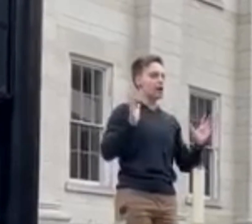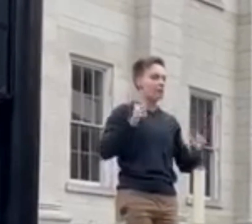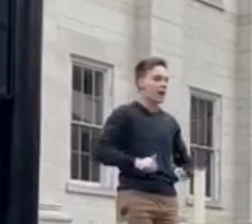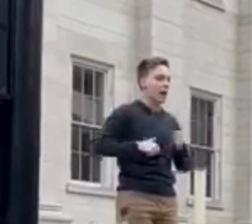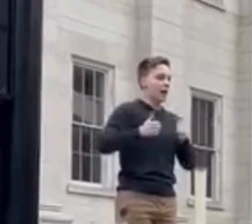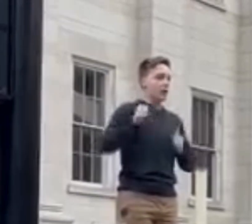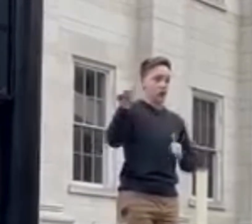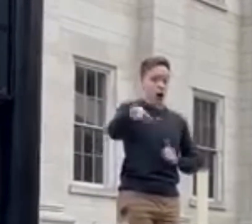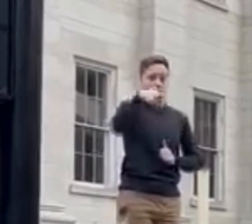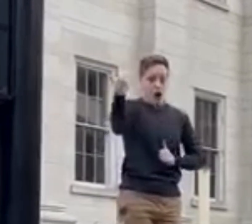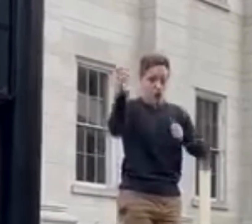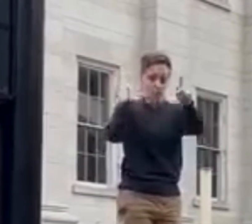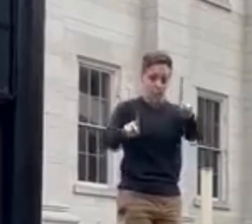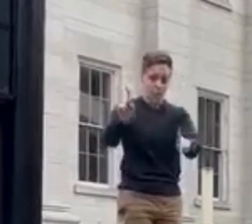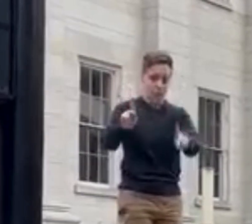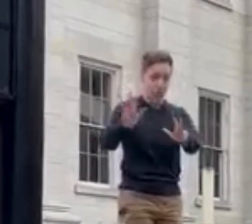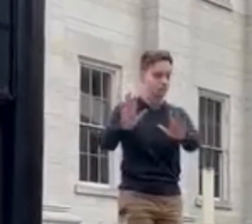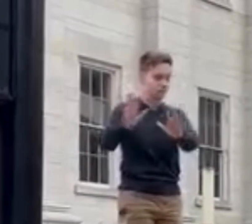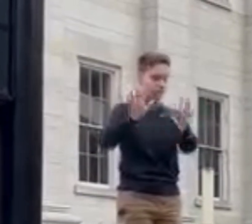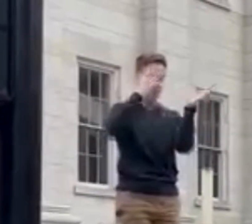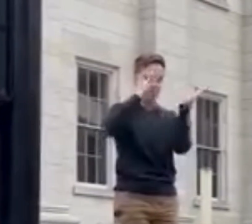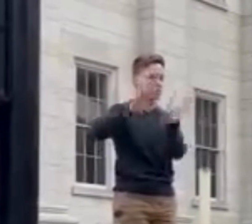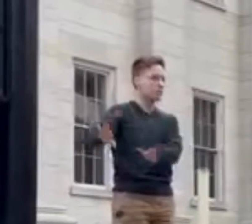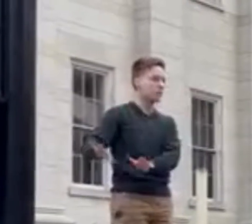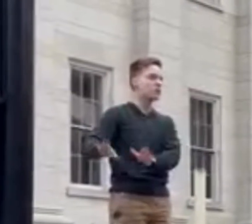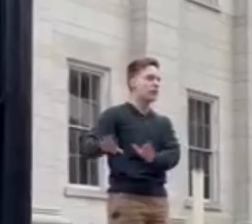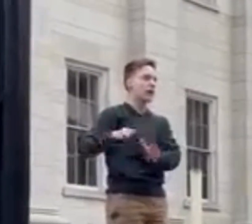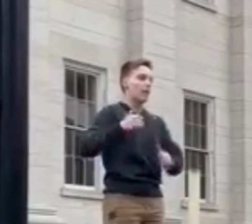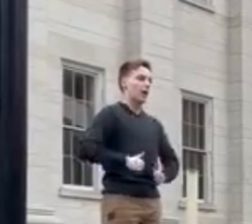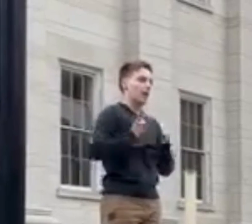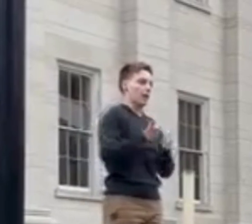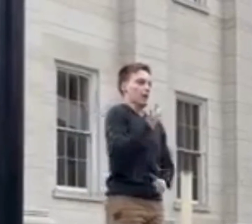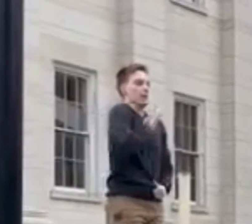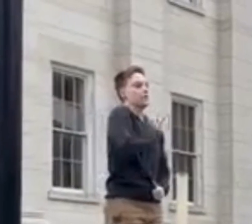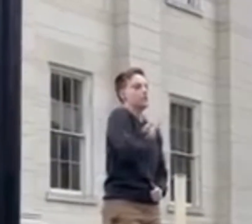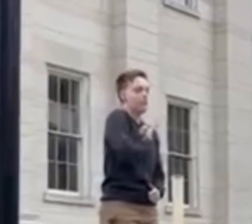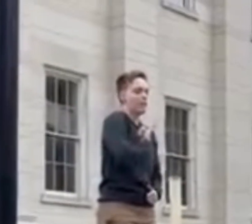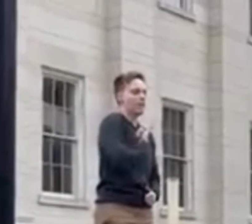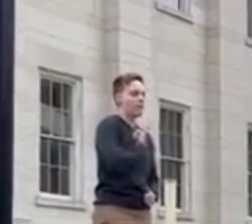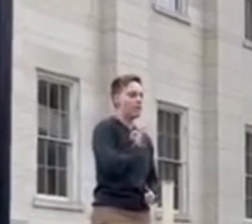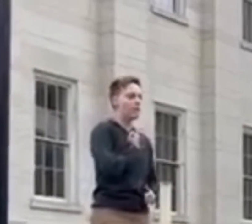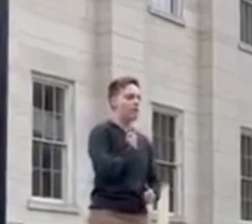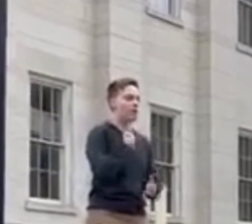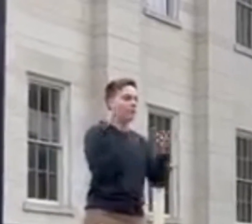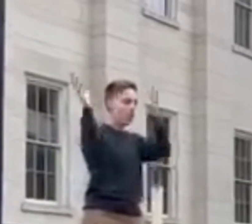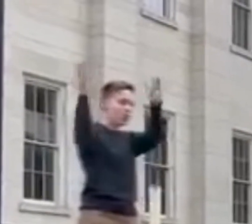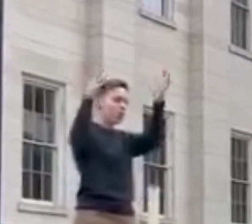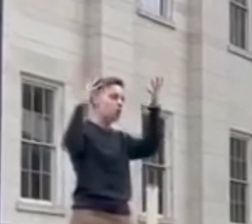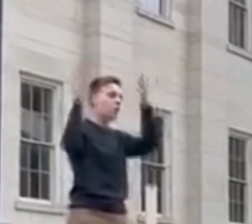everyone else, and I was finally going to live for me.